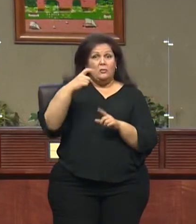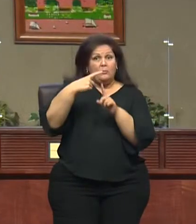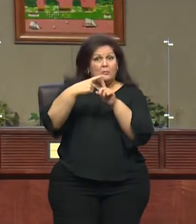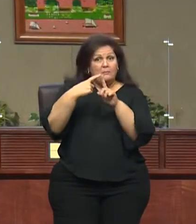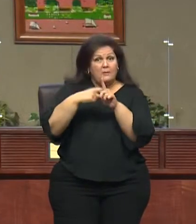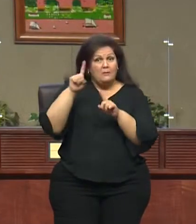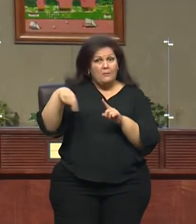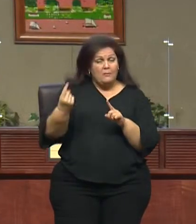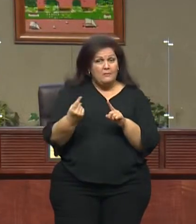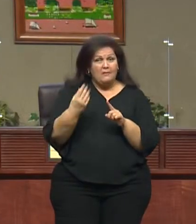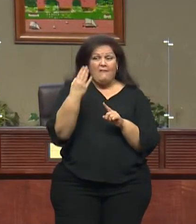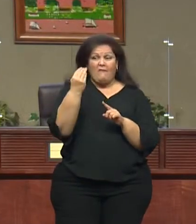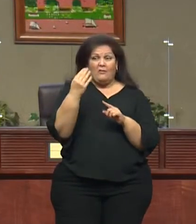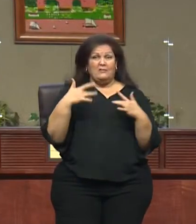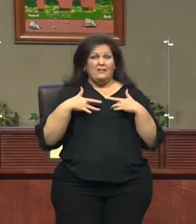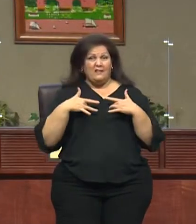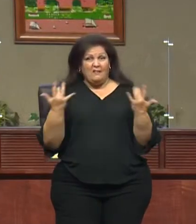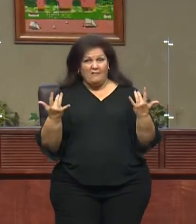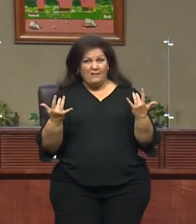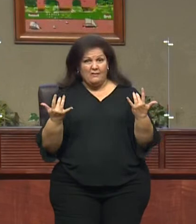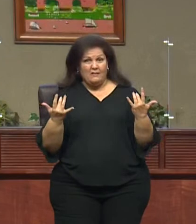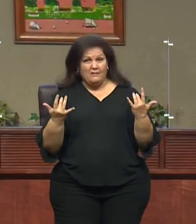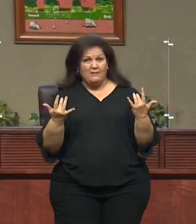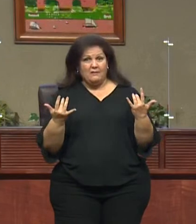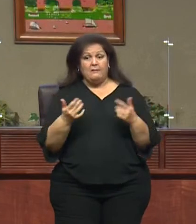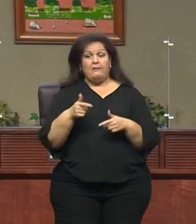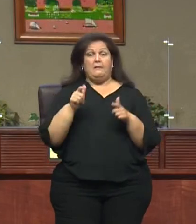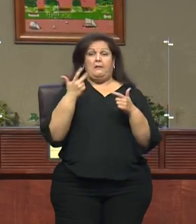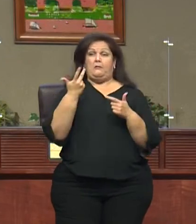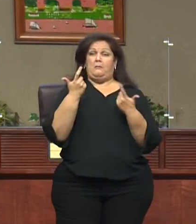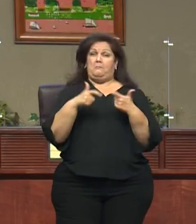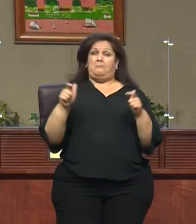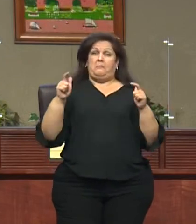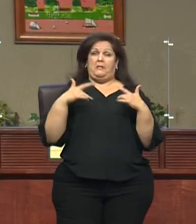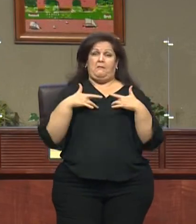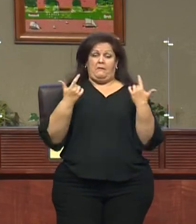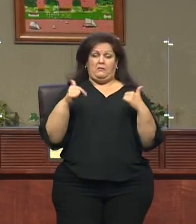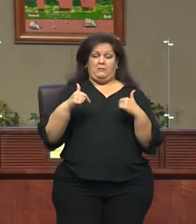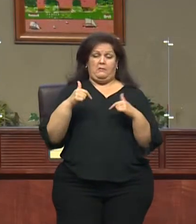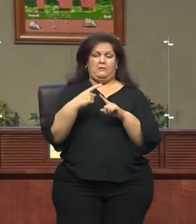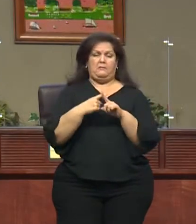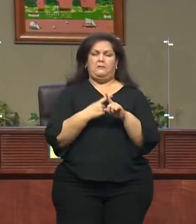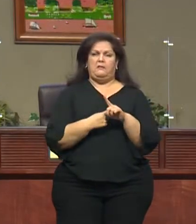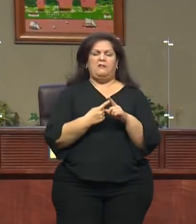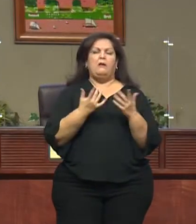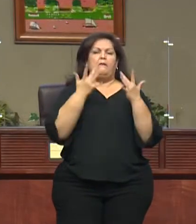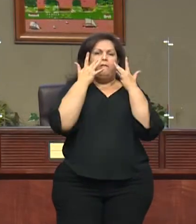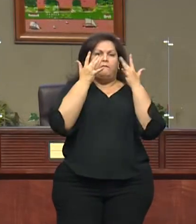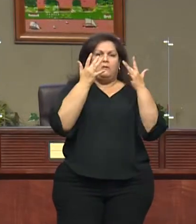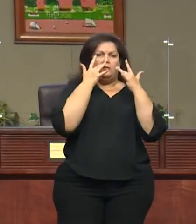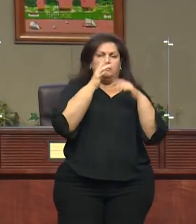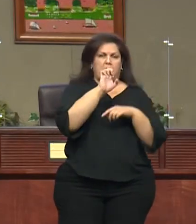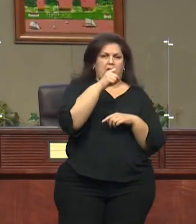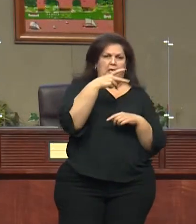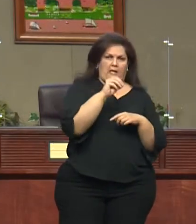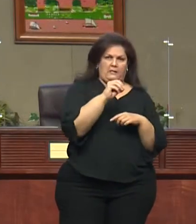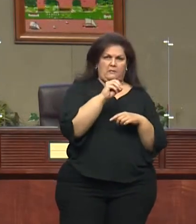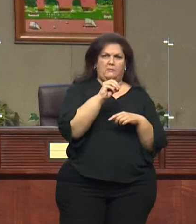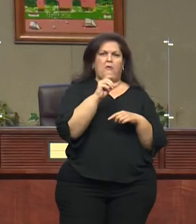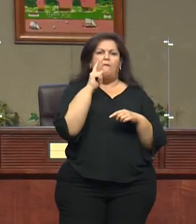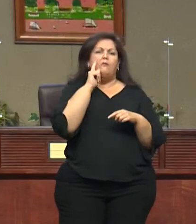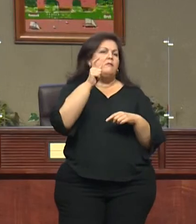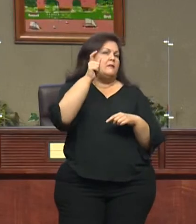alone. The 3 biggest conventions this month will be Vision Expo. This